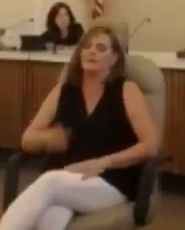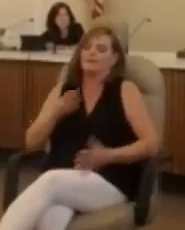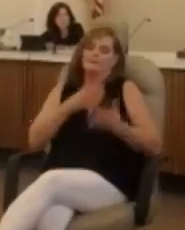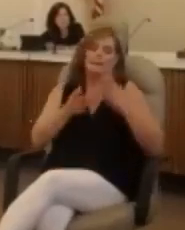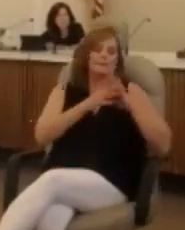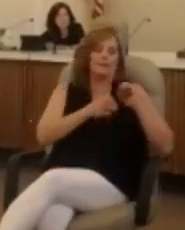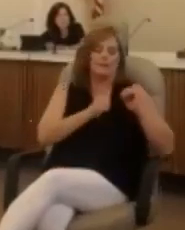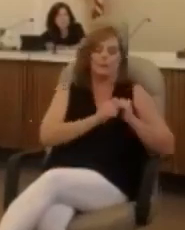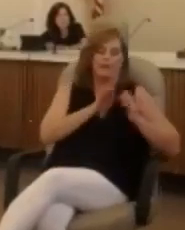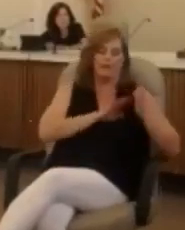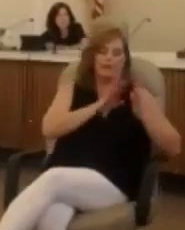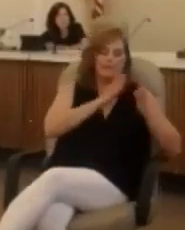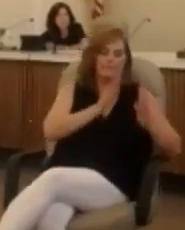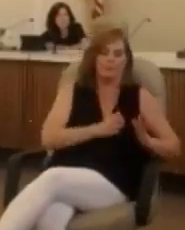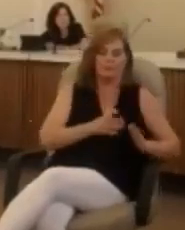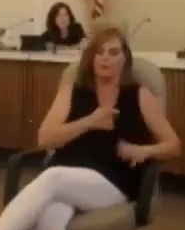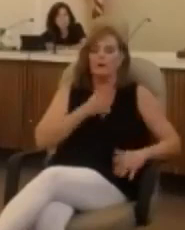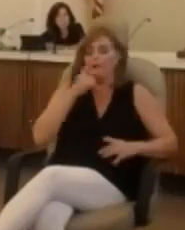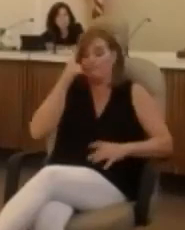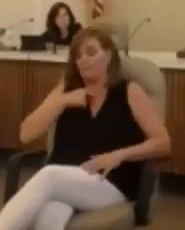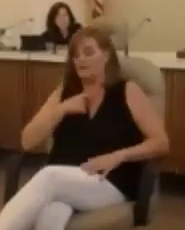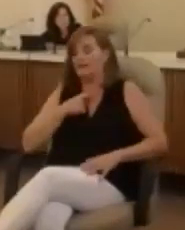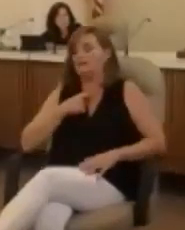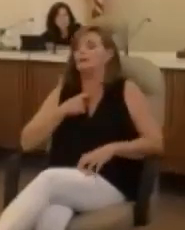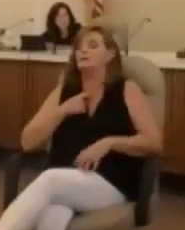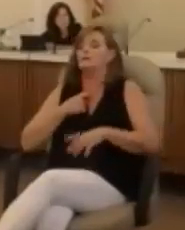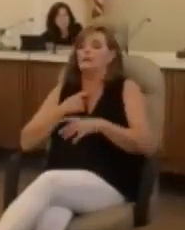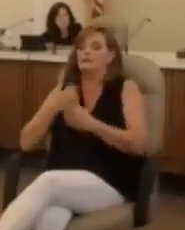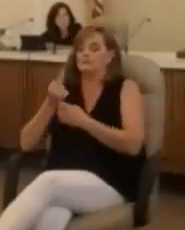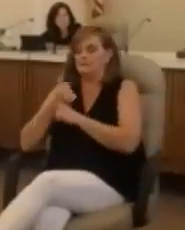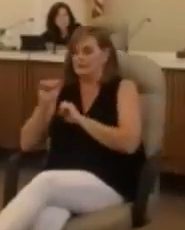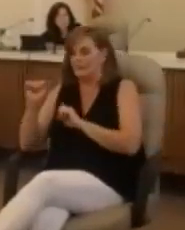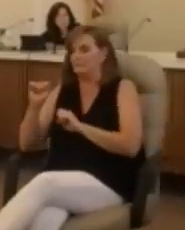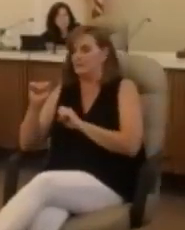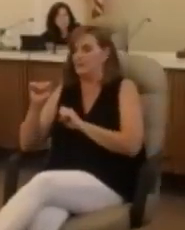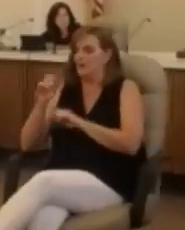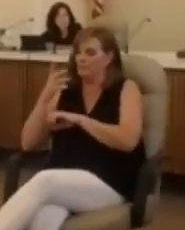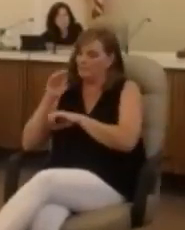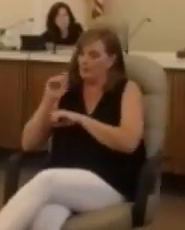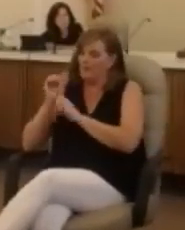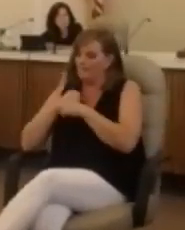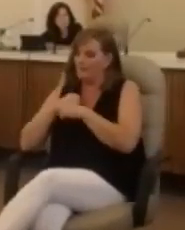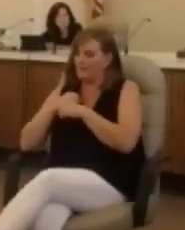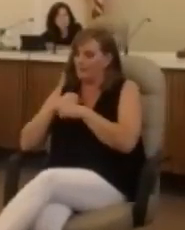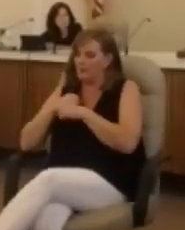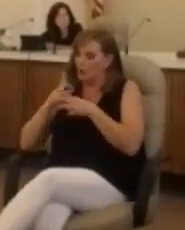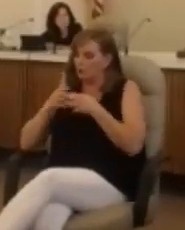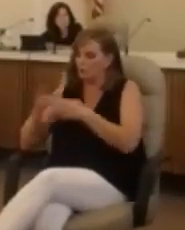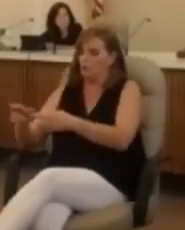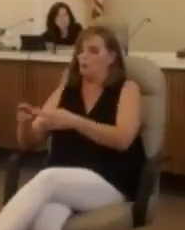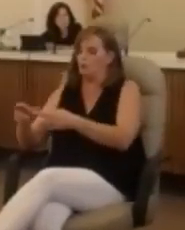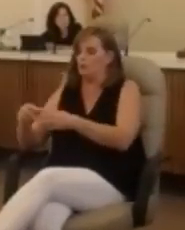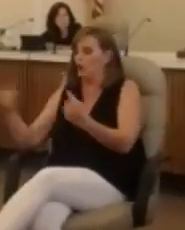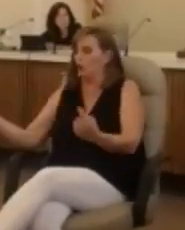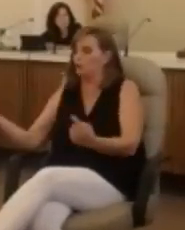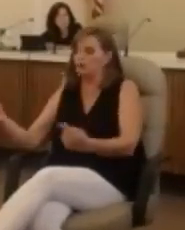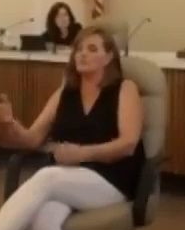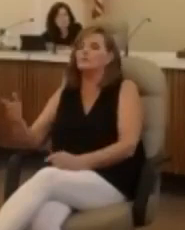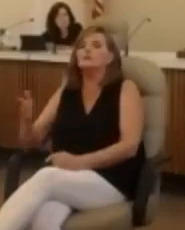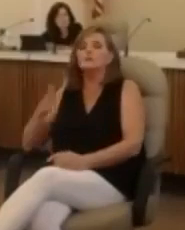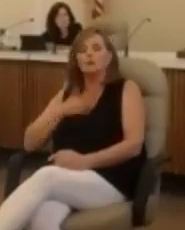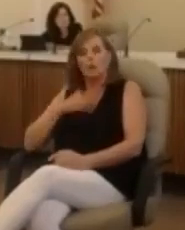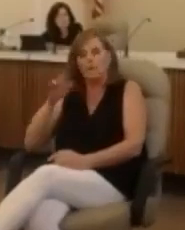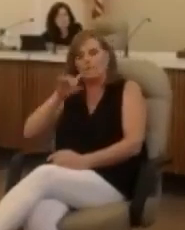has to do with the safety for me of putting a street across the street, as well as. So I guess my question